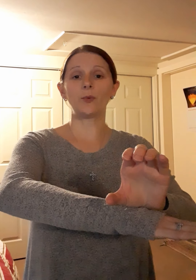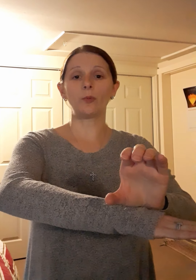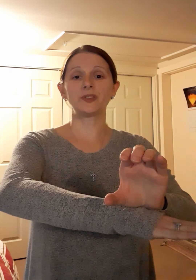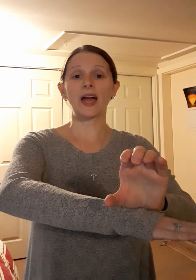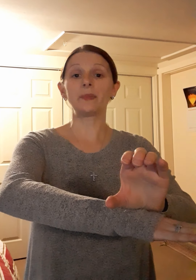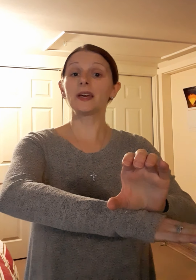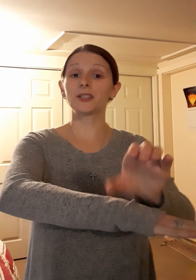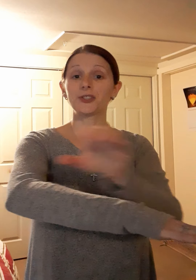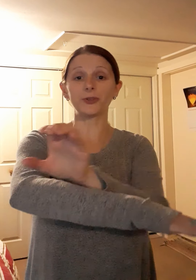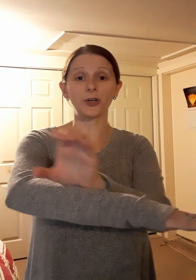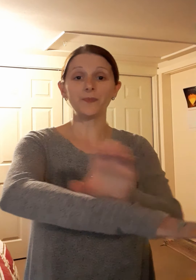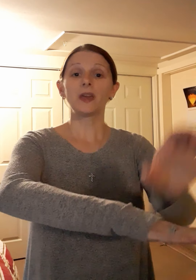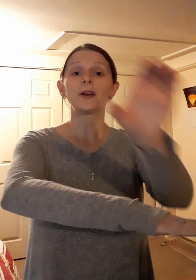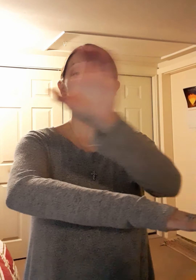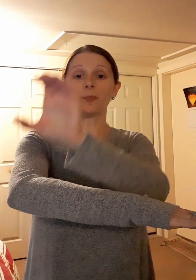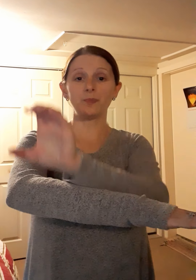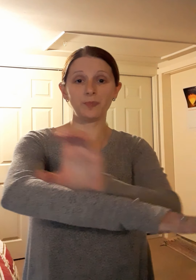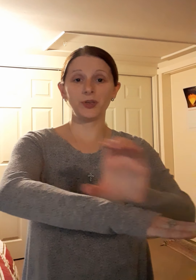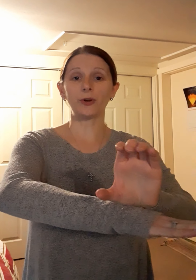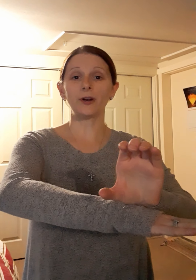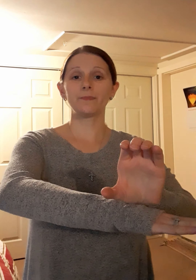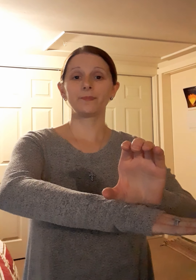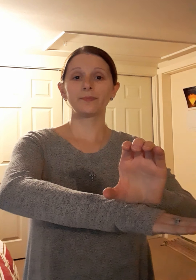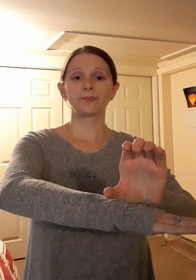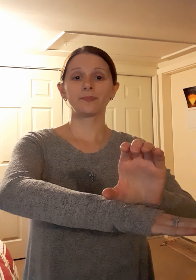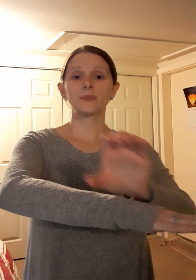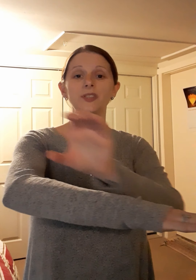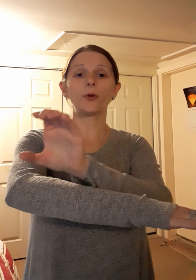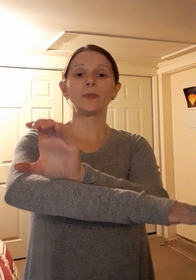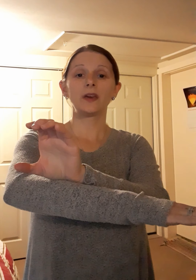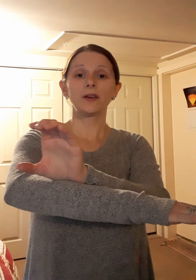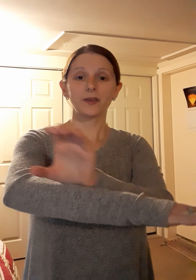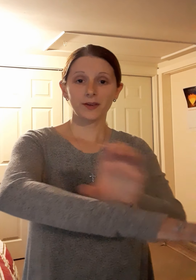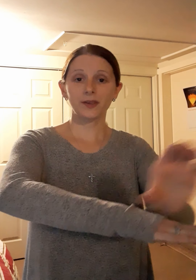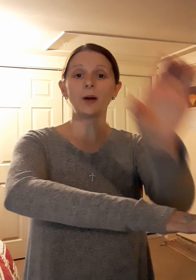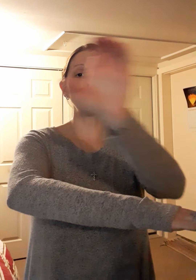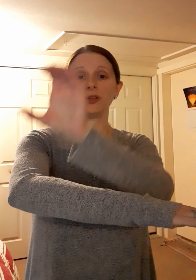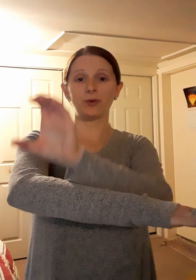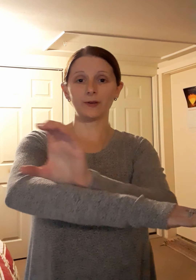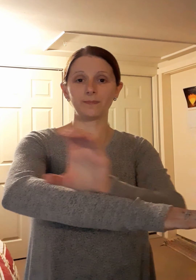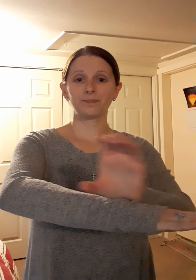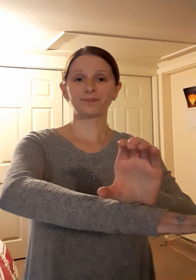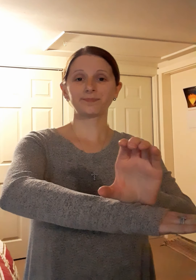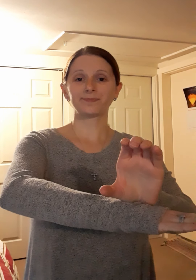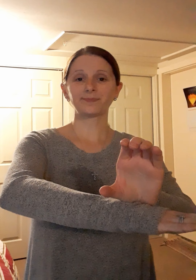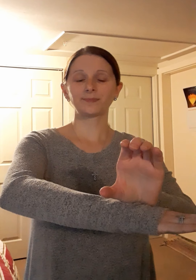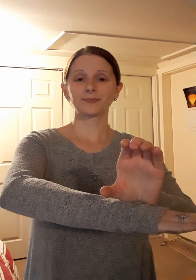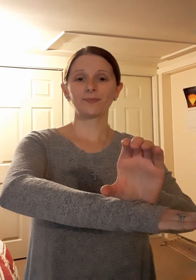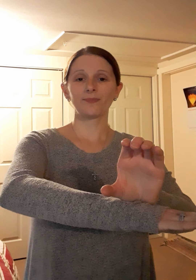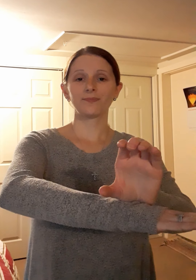one more time, like a circle. Computer. So, computer.